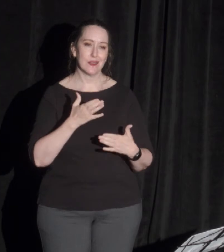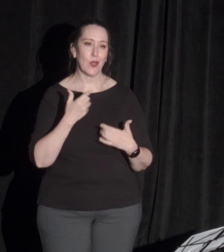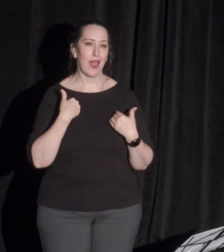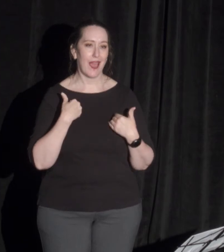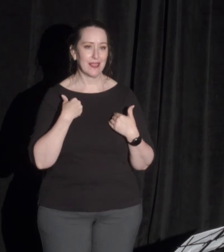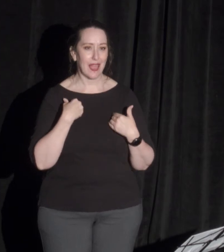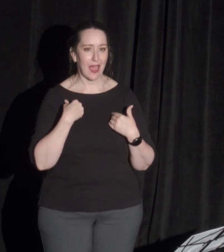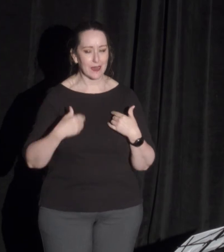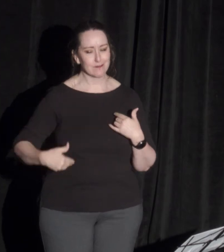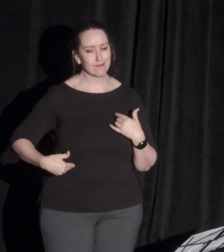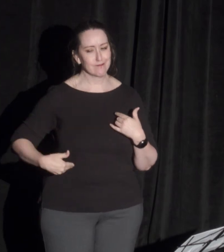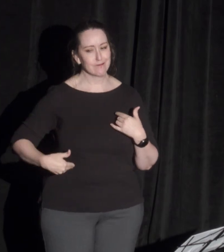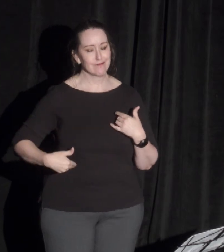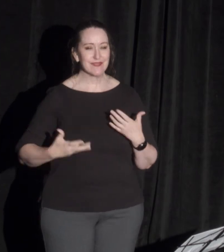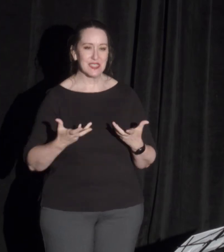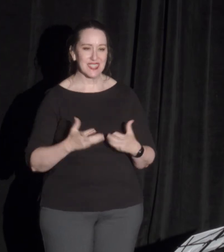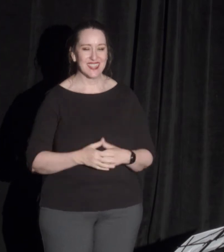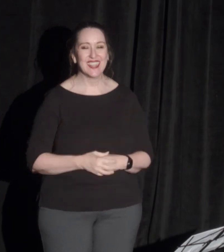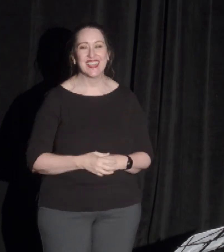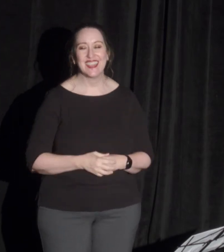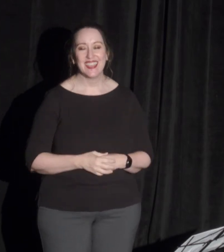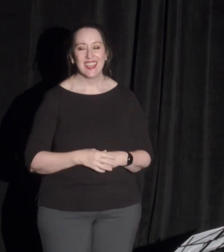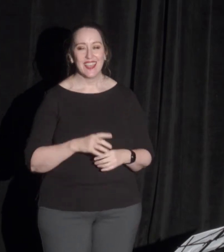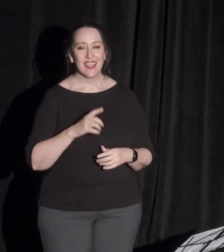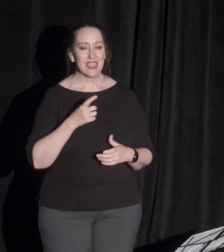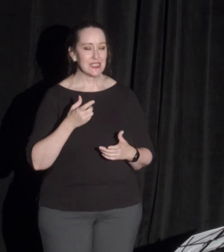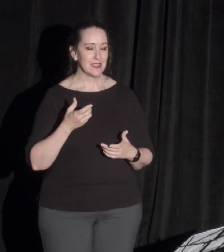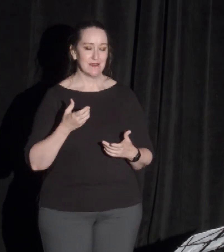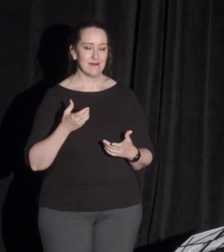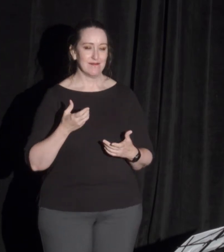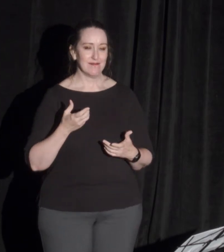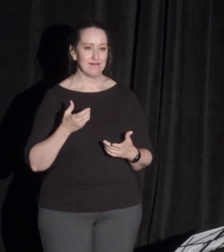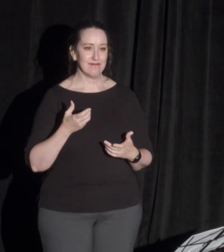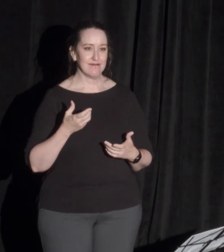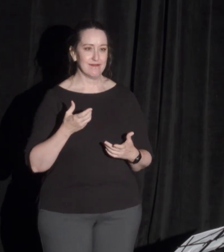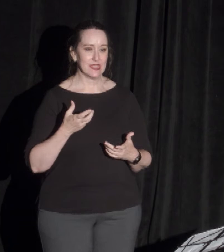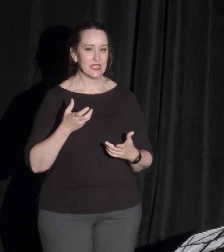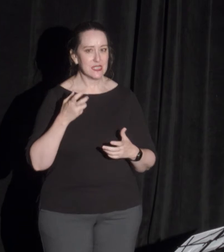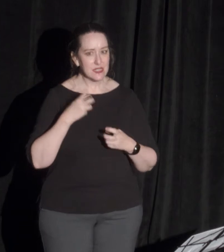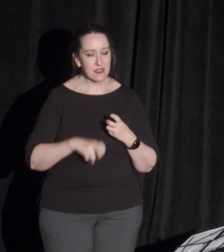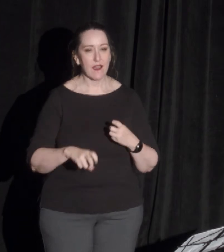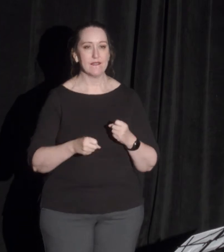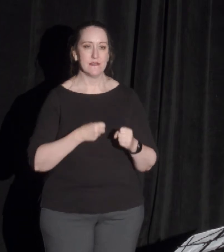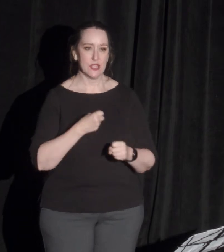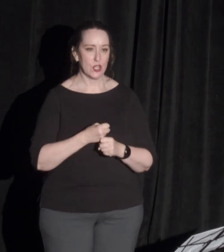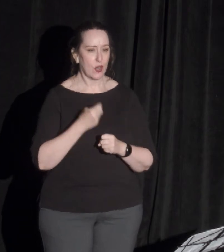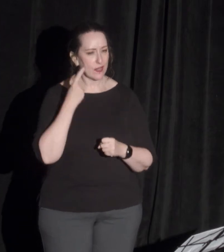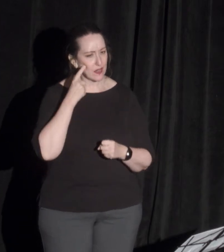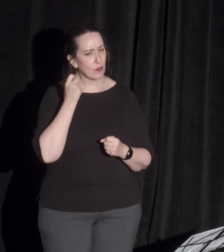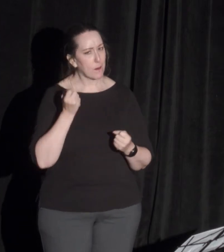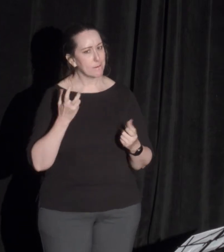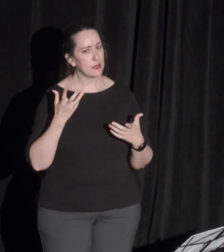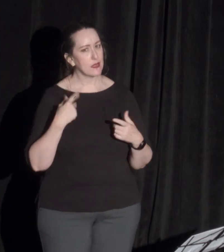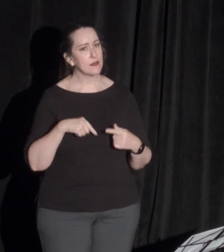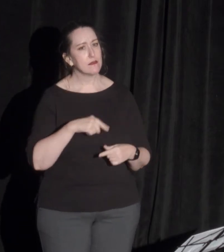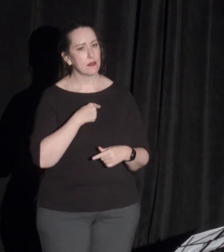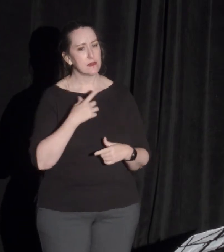instinct. It has been such a tough year, I think, for a lot of us. This feels